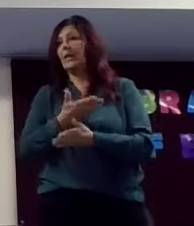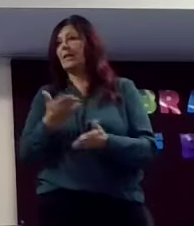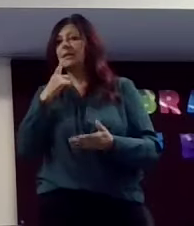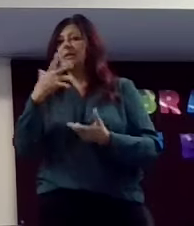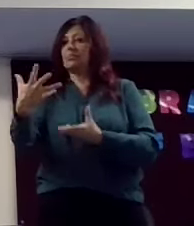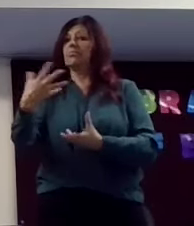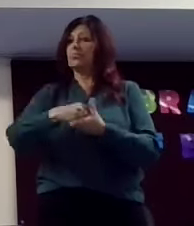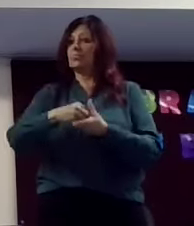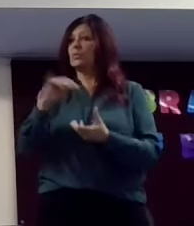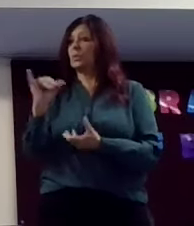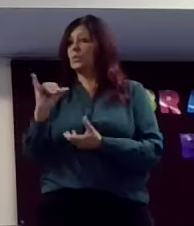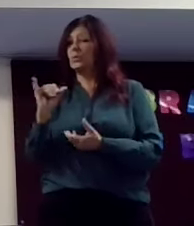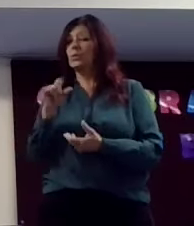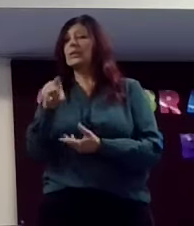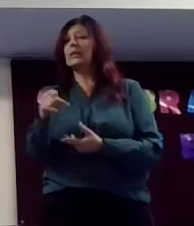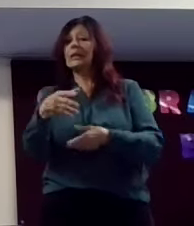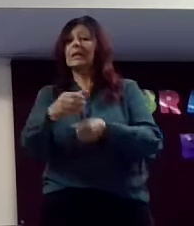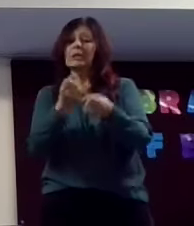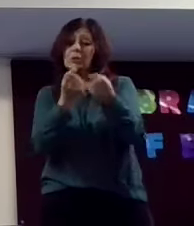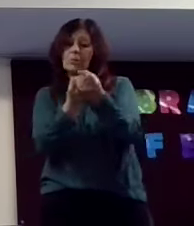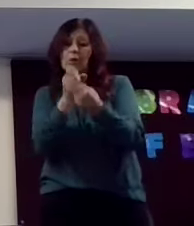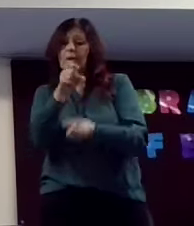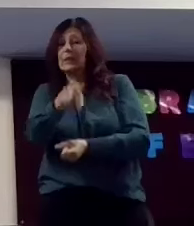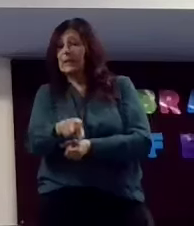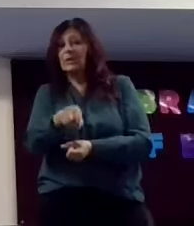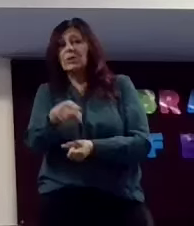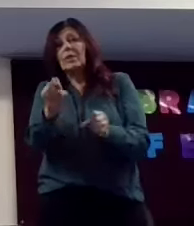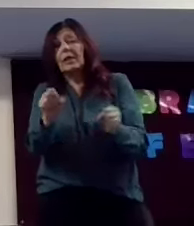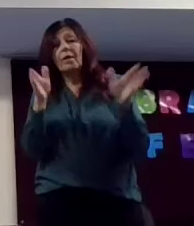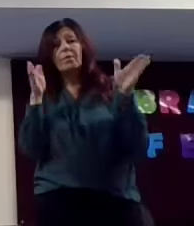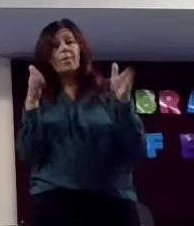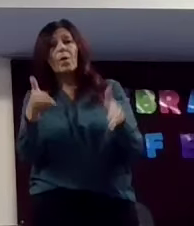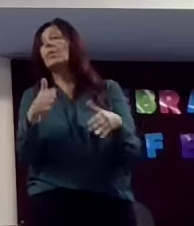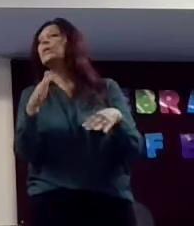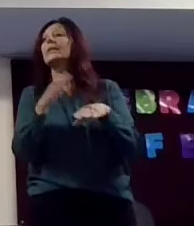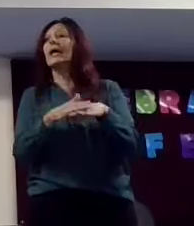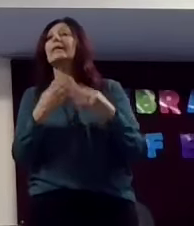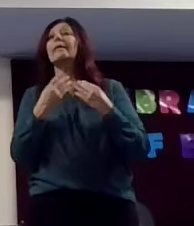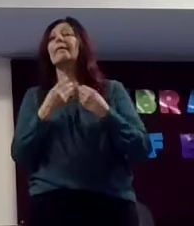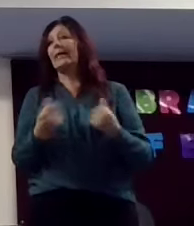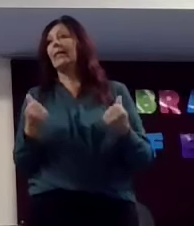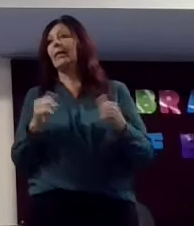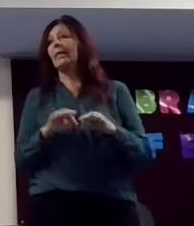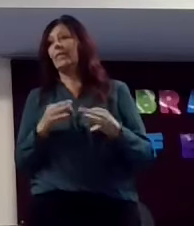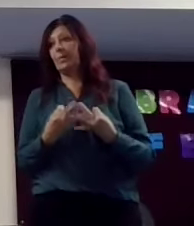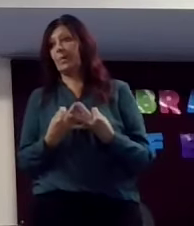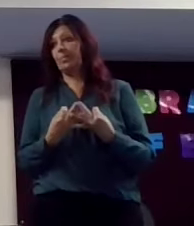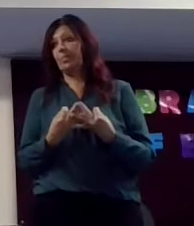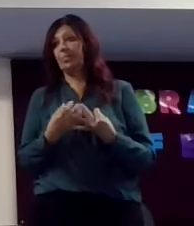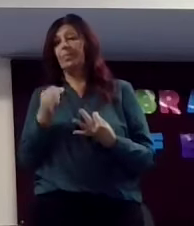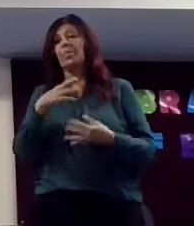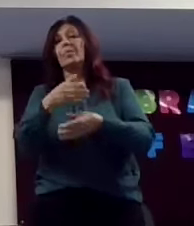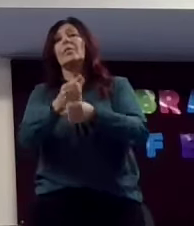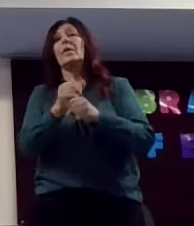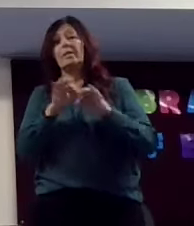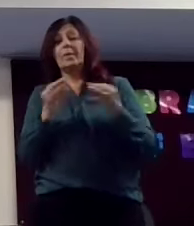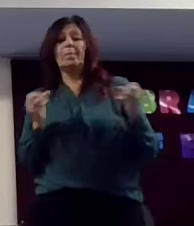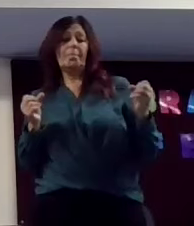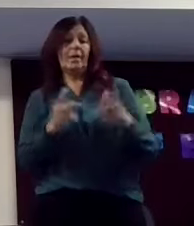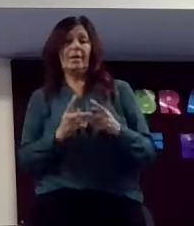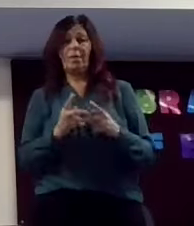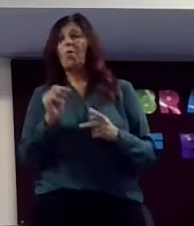be incorporated into it so that they get the support they need so that they can focus on healing their family or getting their families back